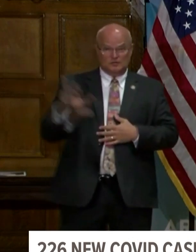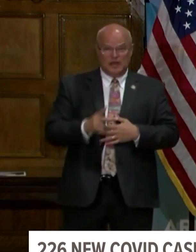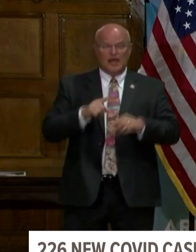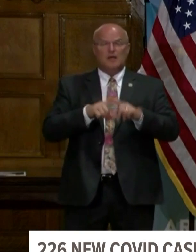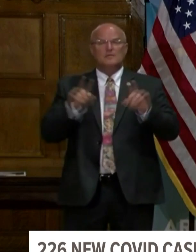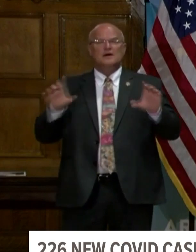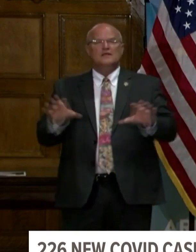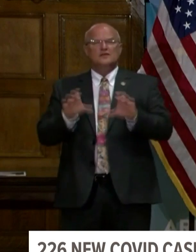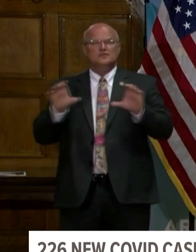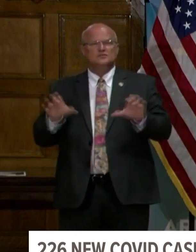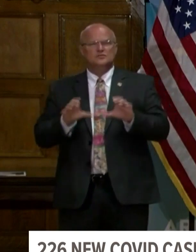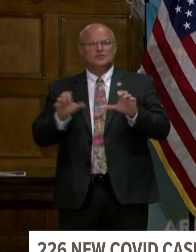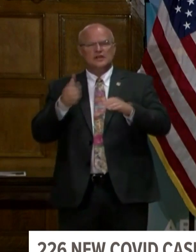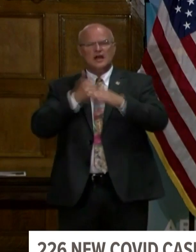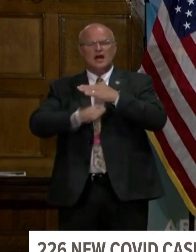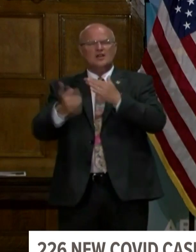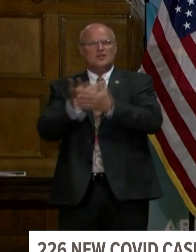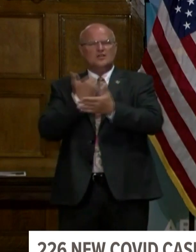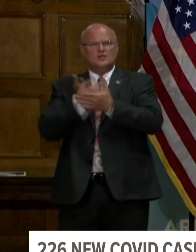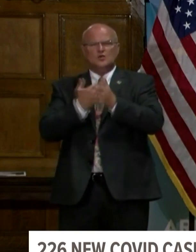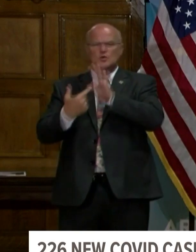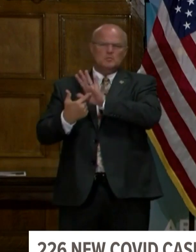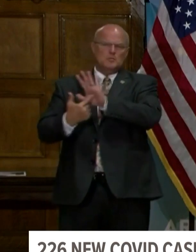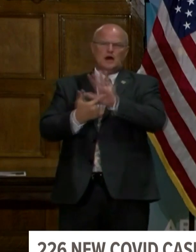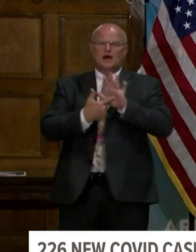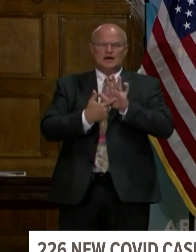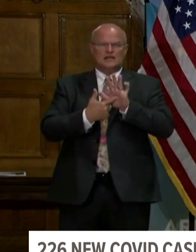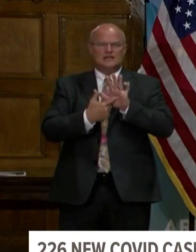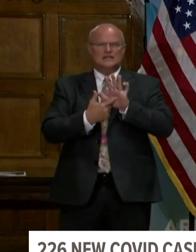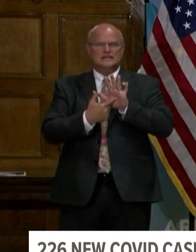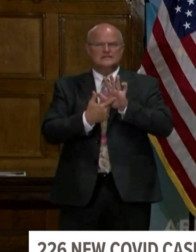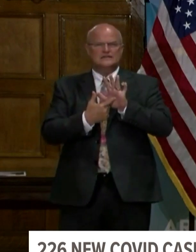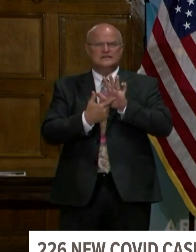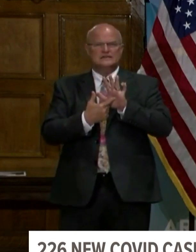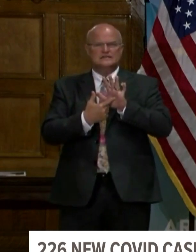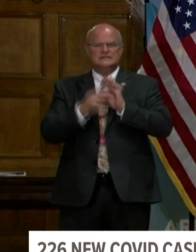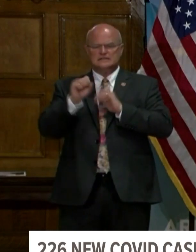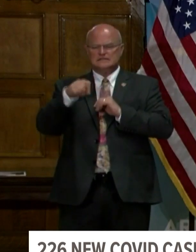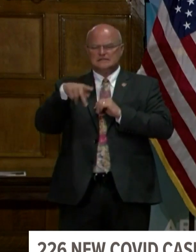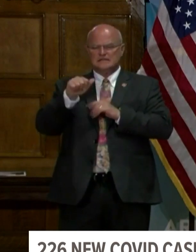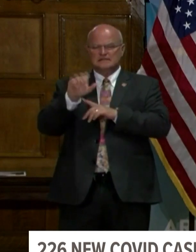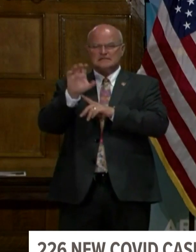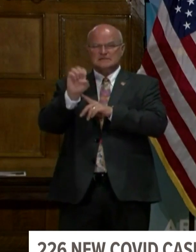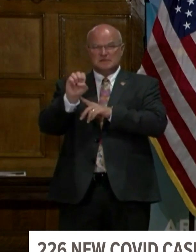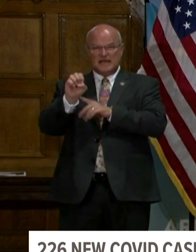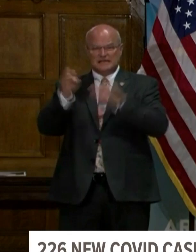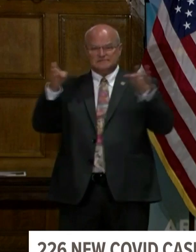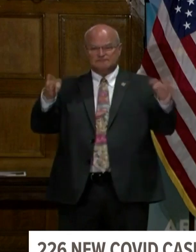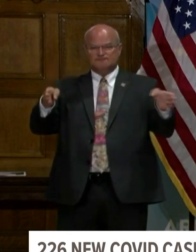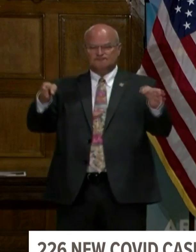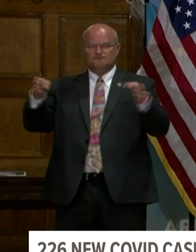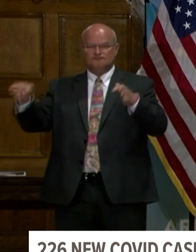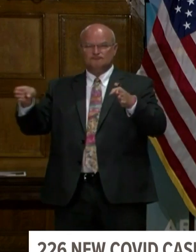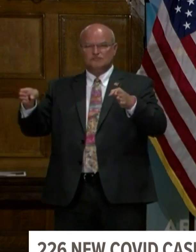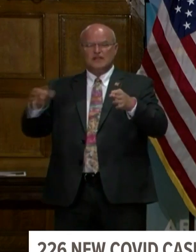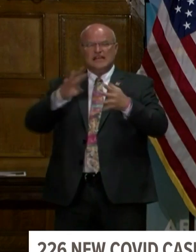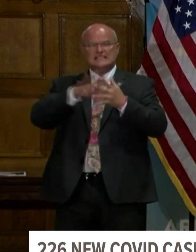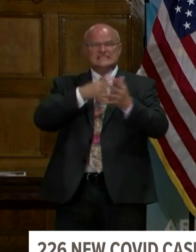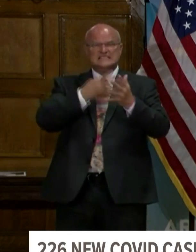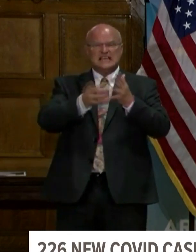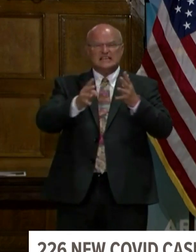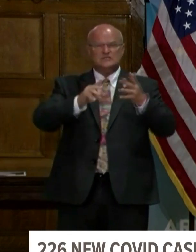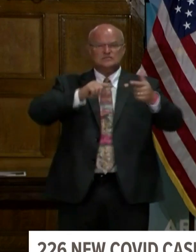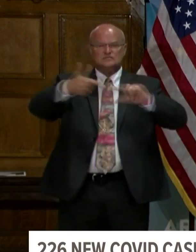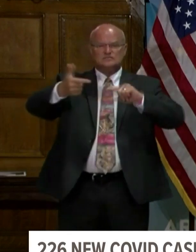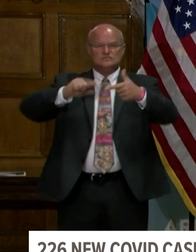but they're doing it under the new model of spacing, of staggering schedules